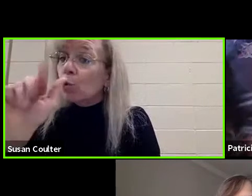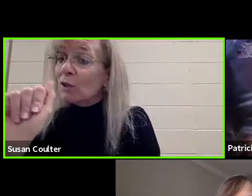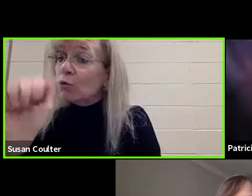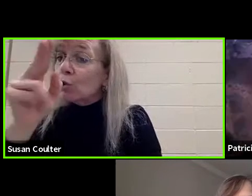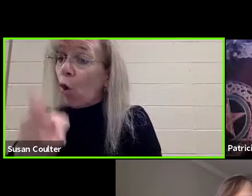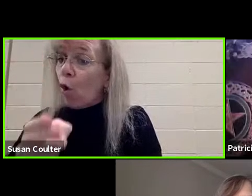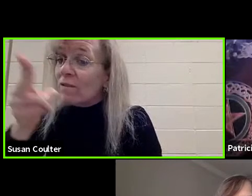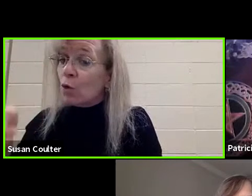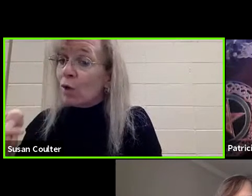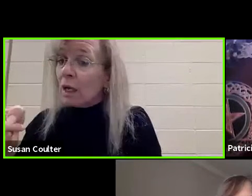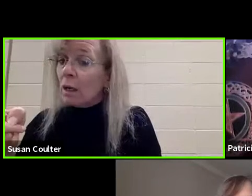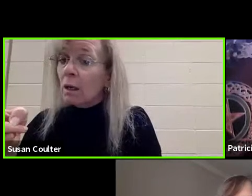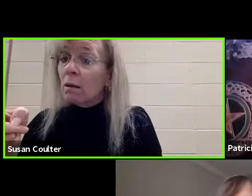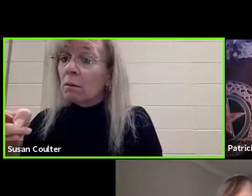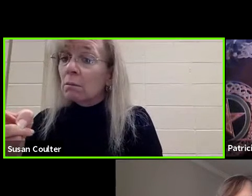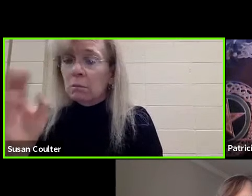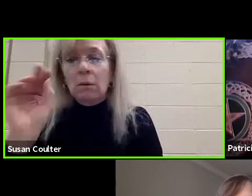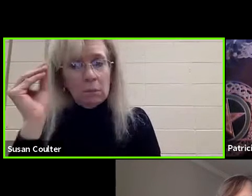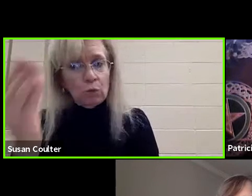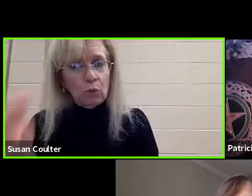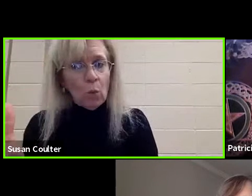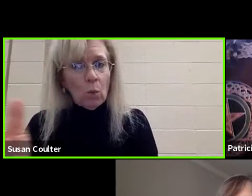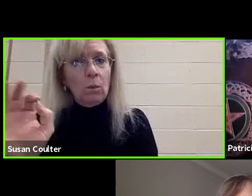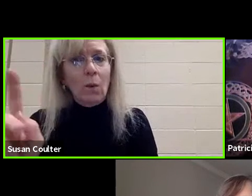It's Patricia.